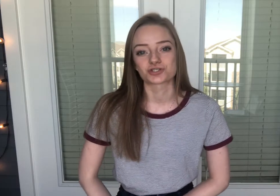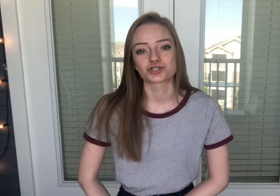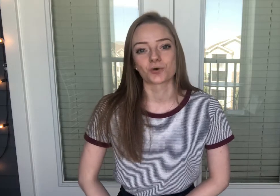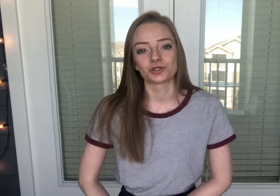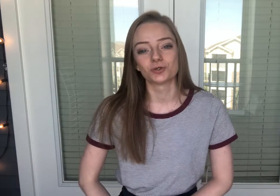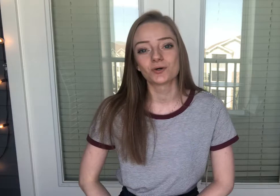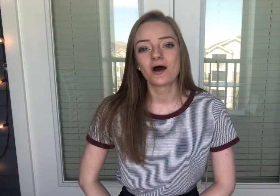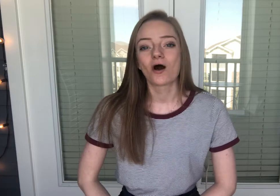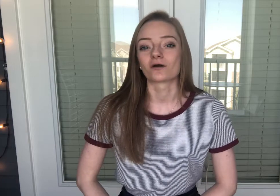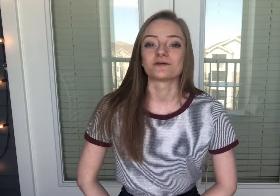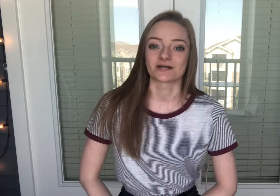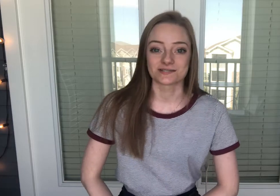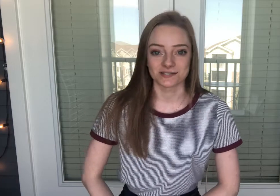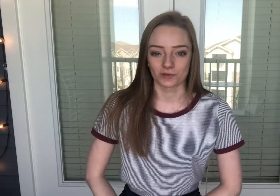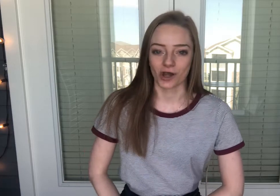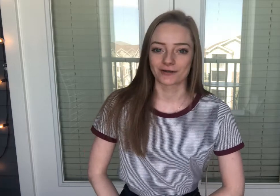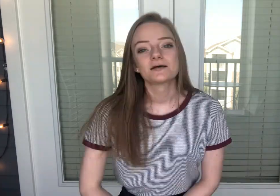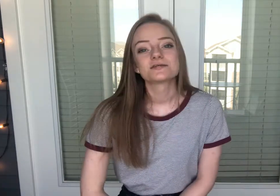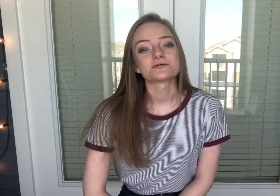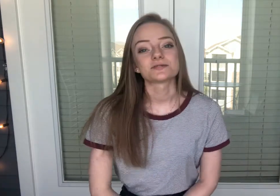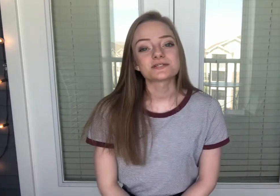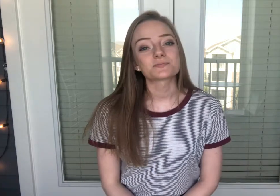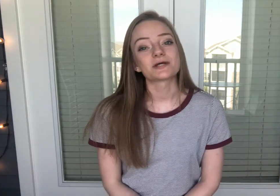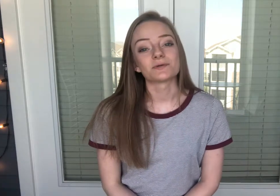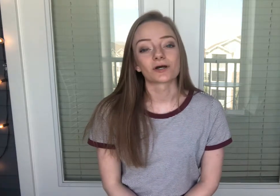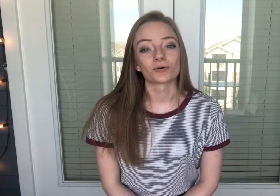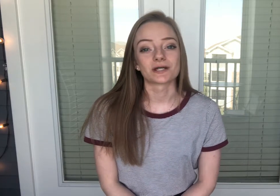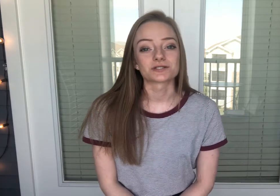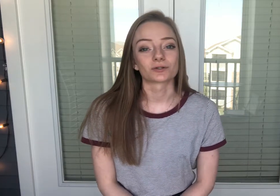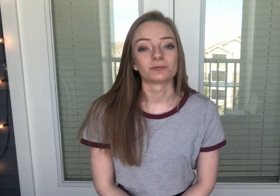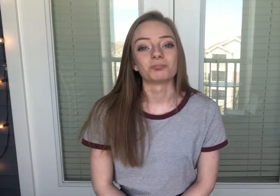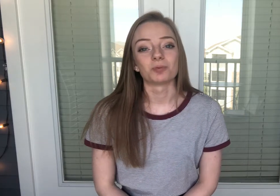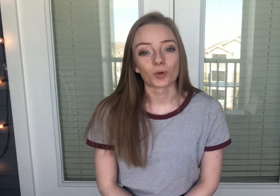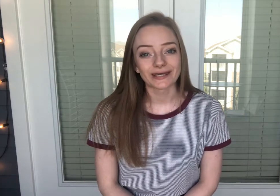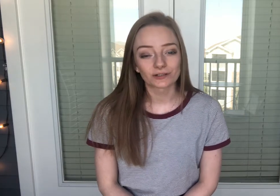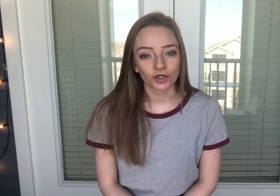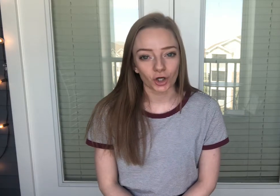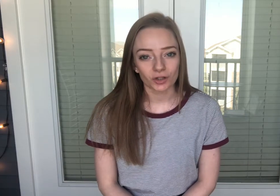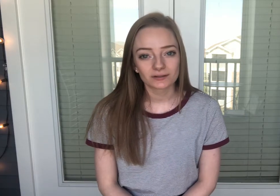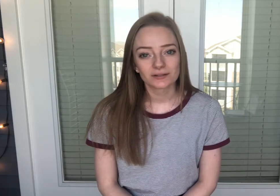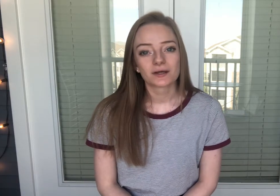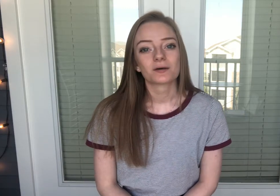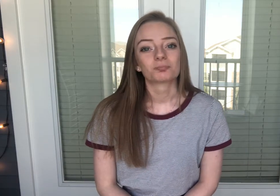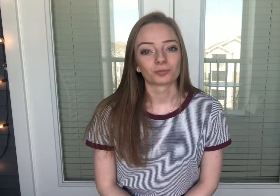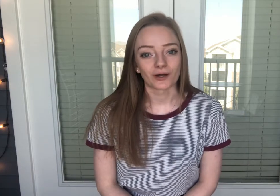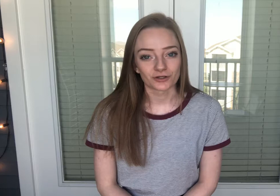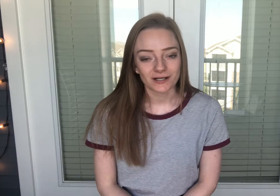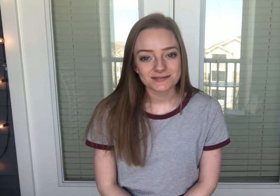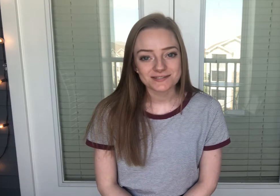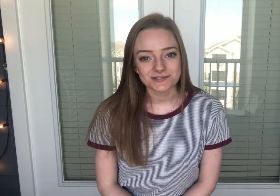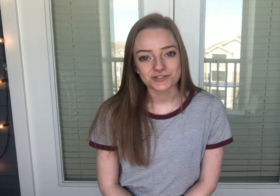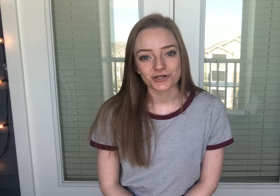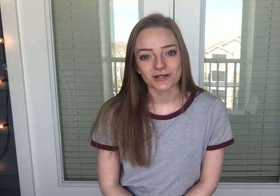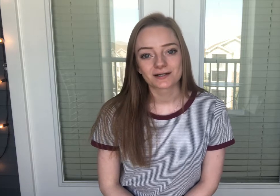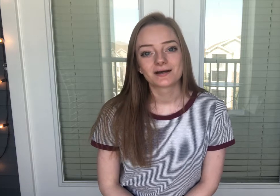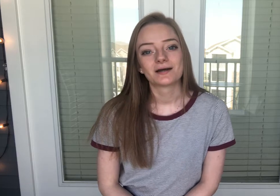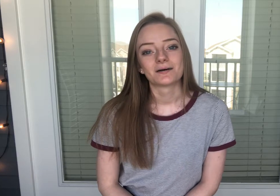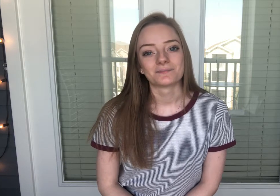show you are very similar. So this week we are going to learn boy and girl, brother and sister, mom